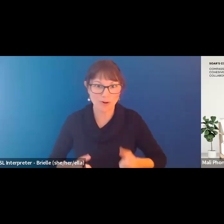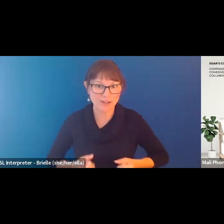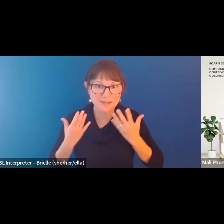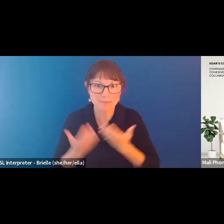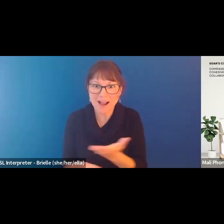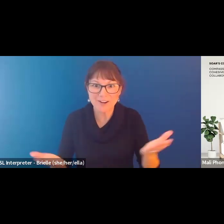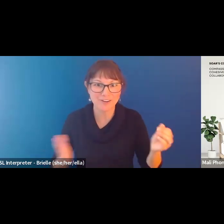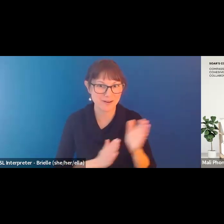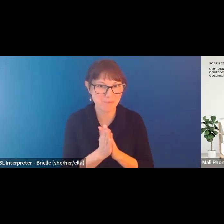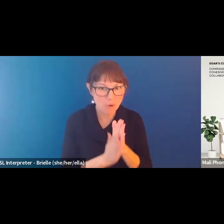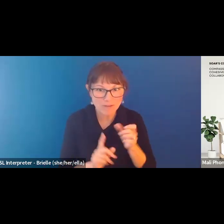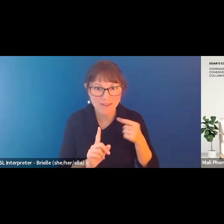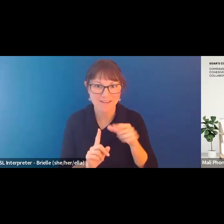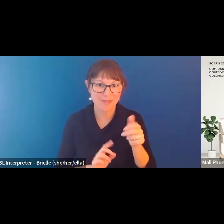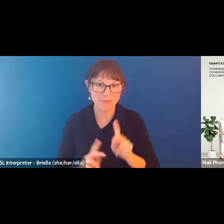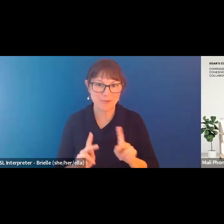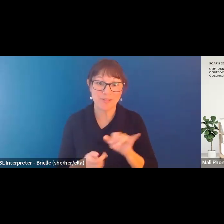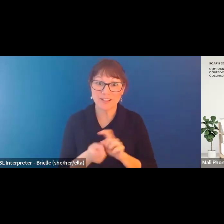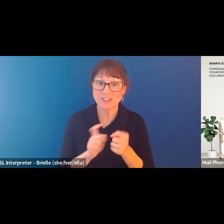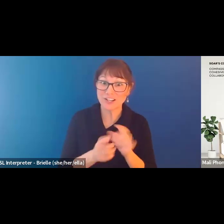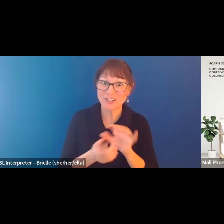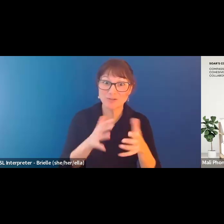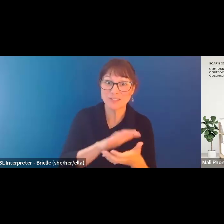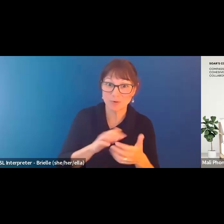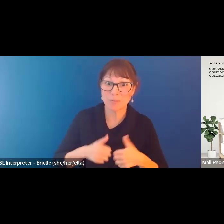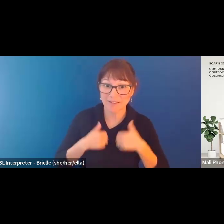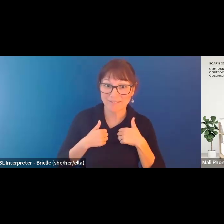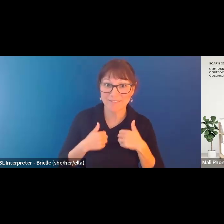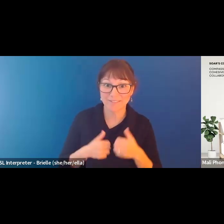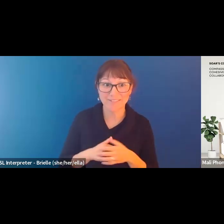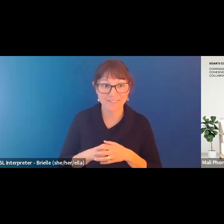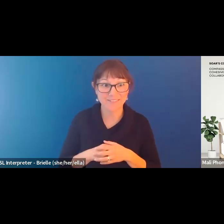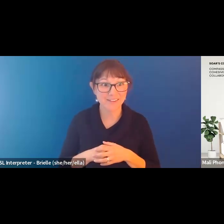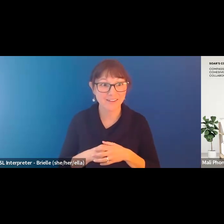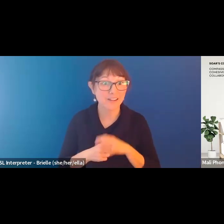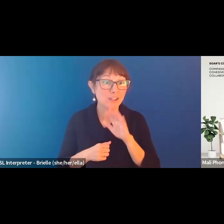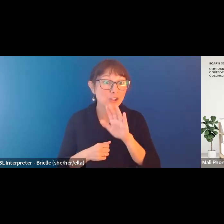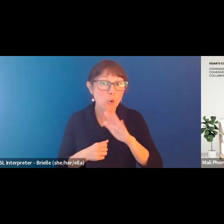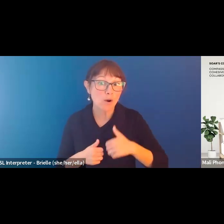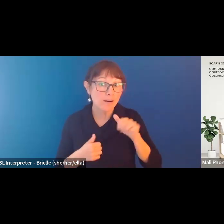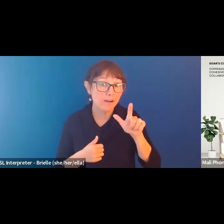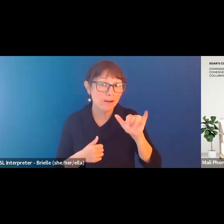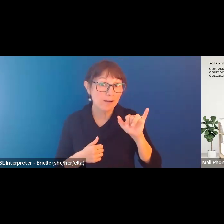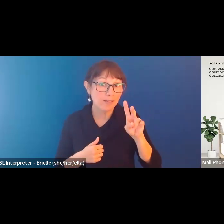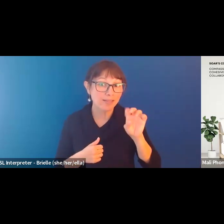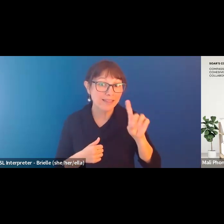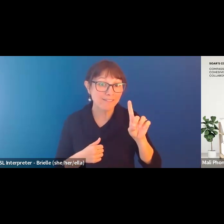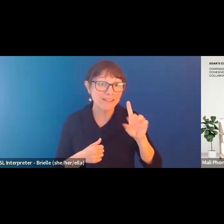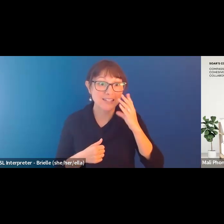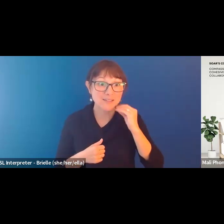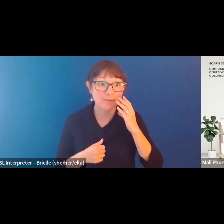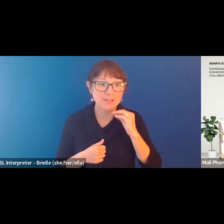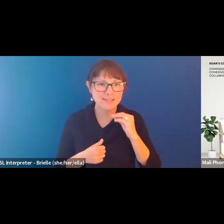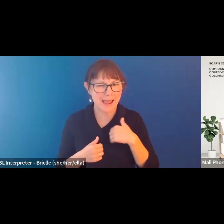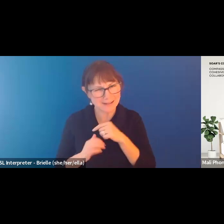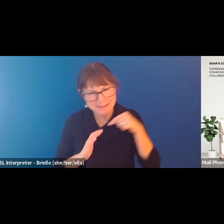and motivate others, that change and transform lives. Your lived experiences hold deep wisdom.